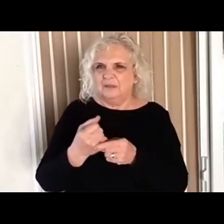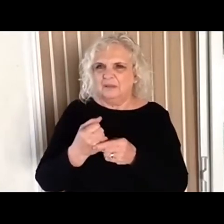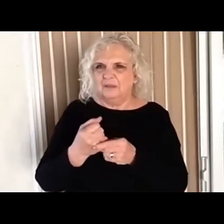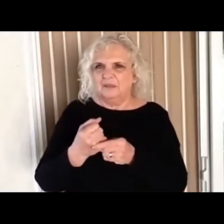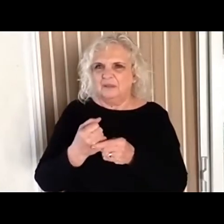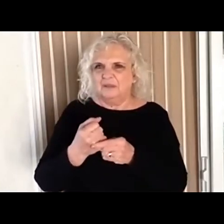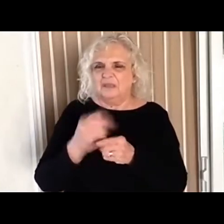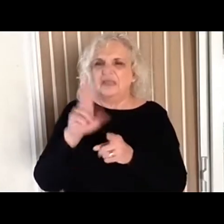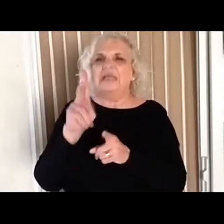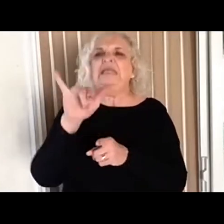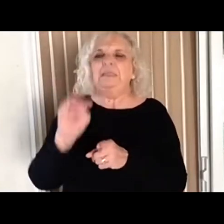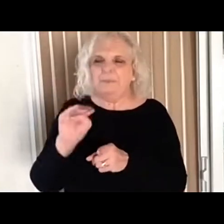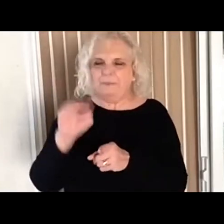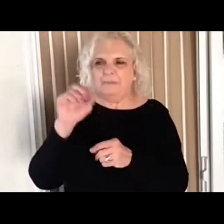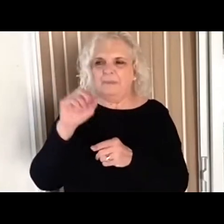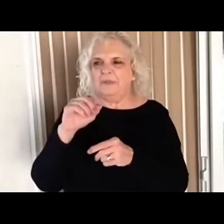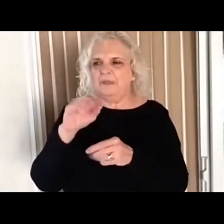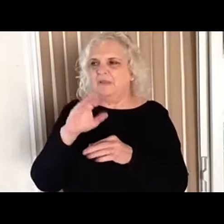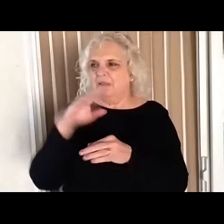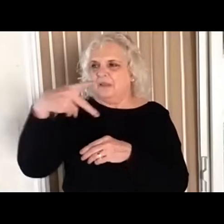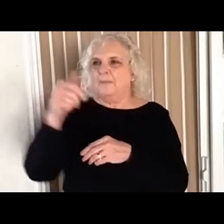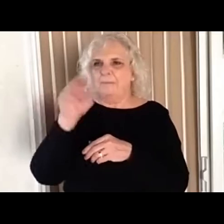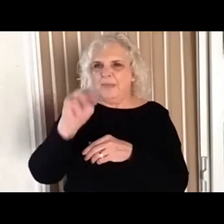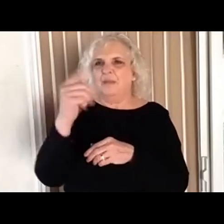It's Kim here, Dan. Yes, Pam was the only one.